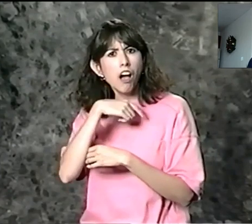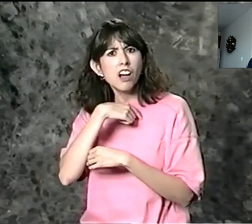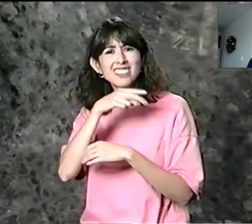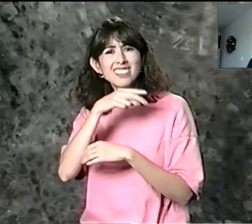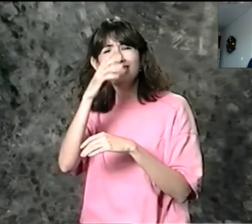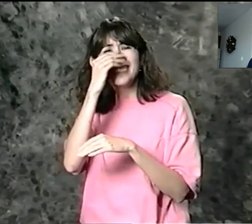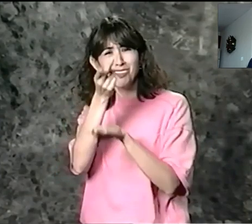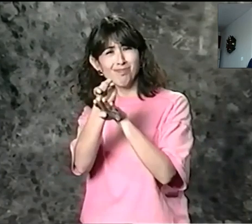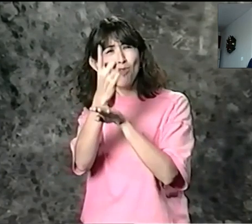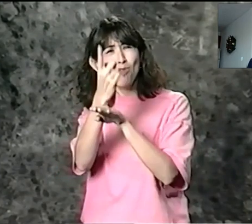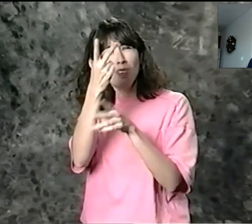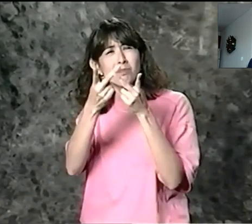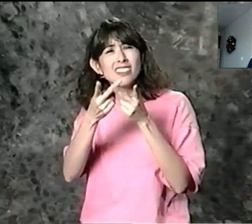I got in my room and I fell asleep.